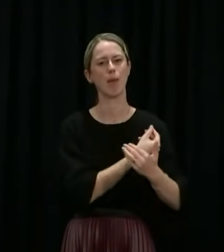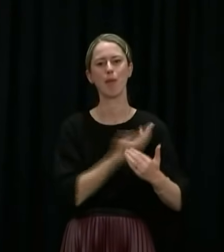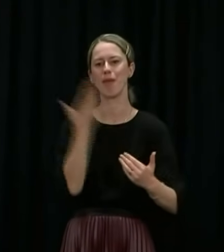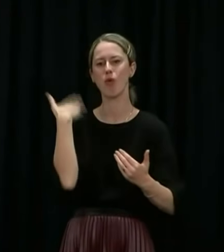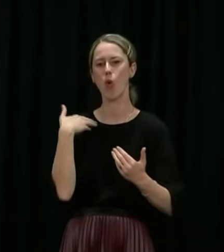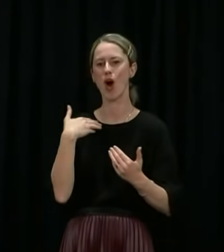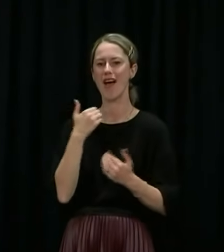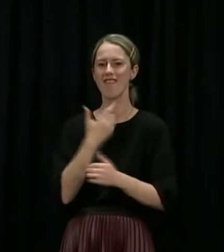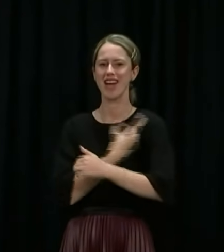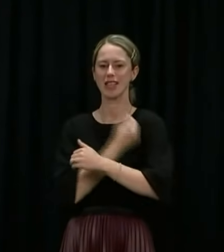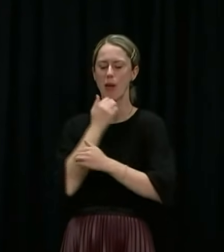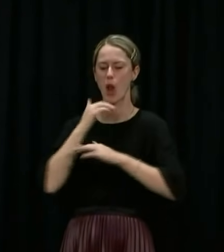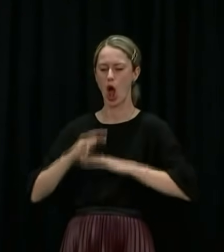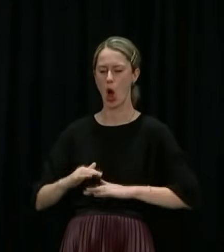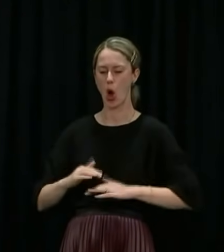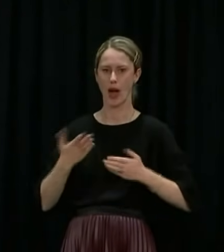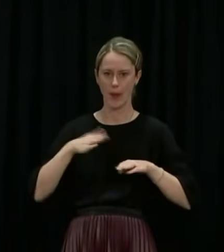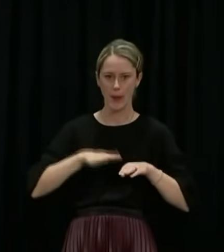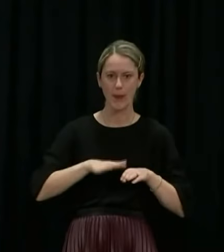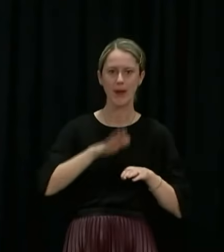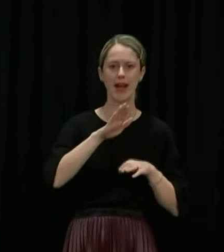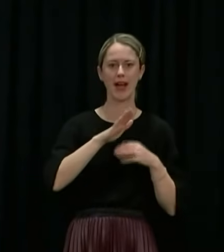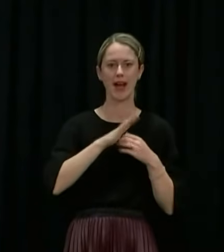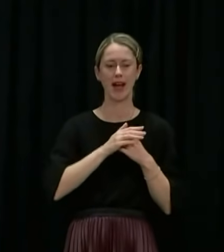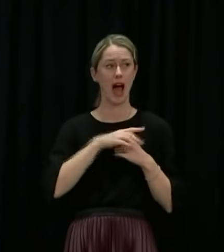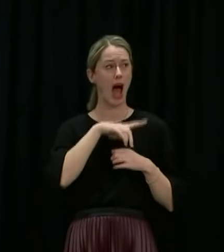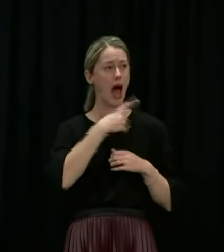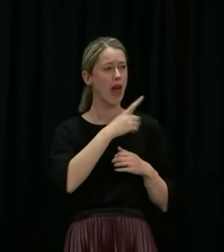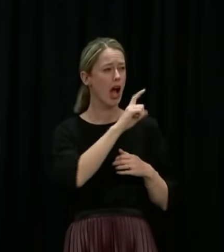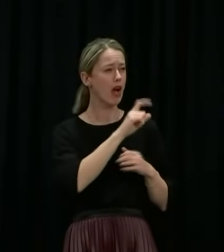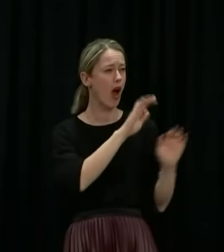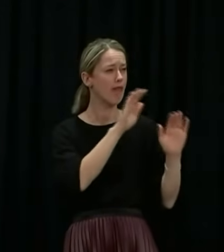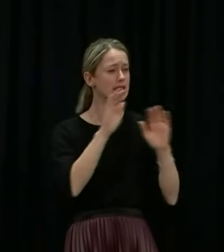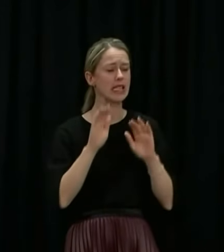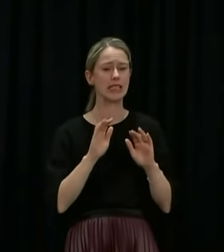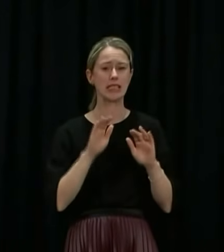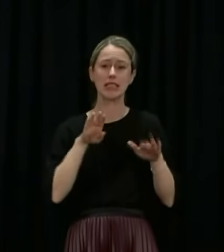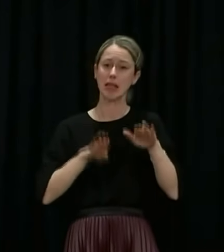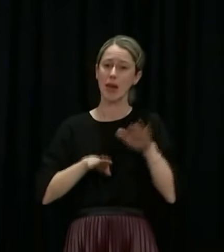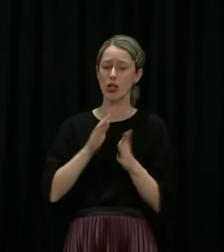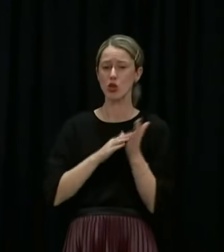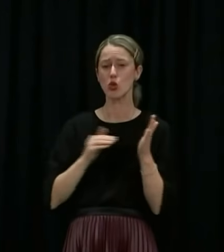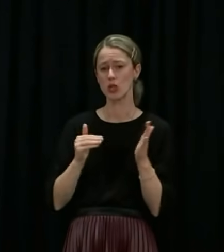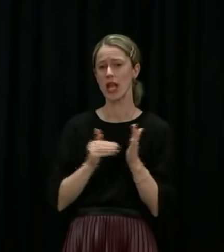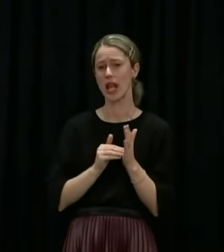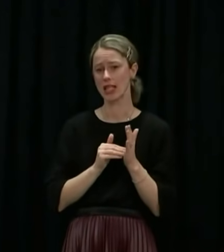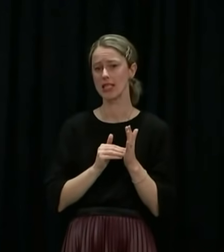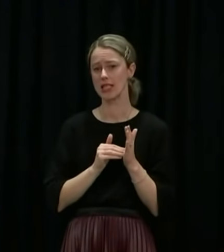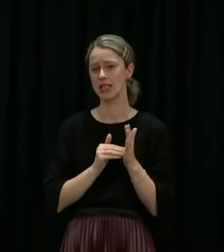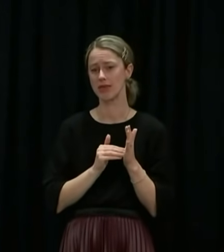that. We have to recognise that other countries who have also pursued similar strategies to us around,